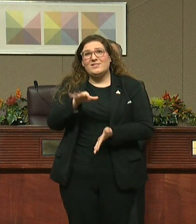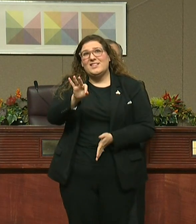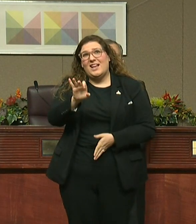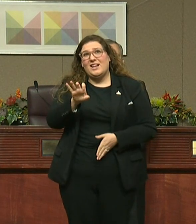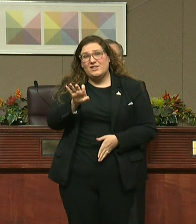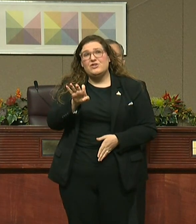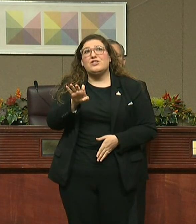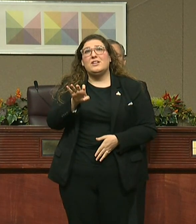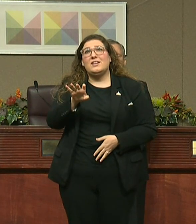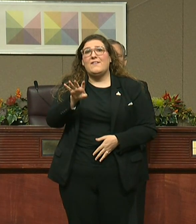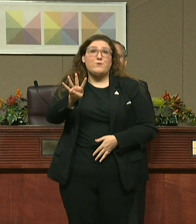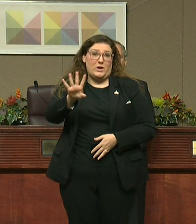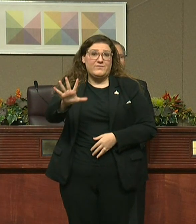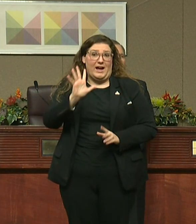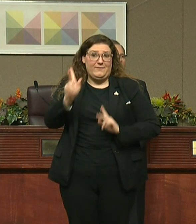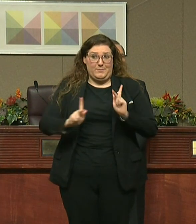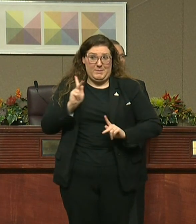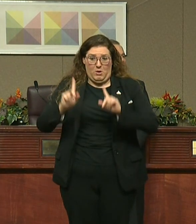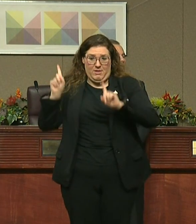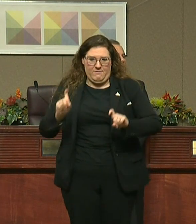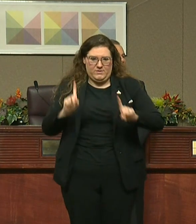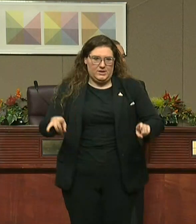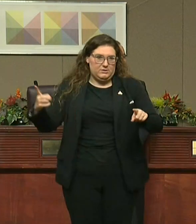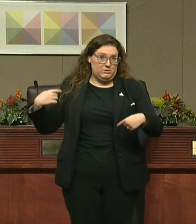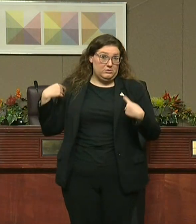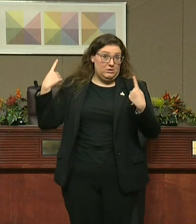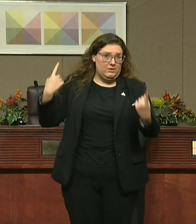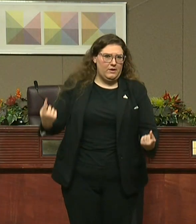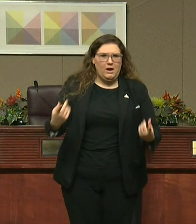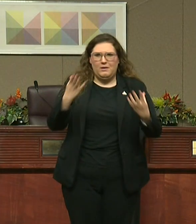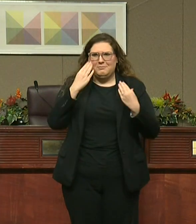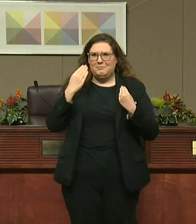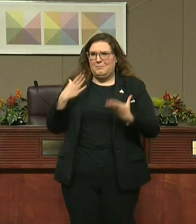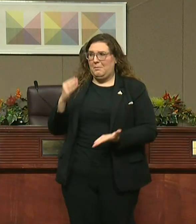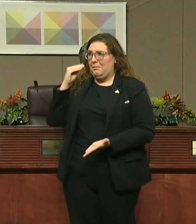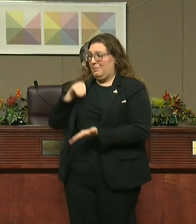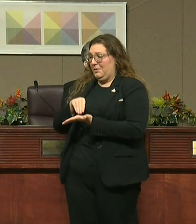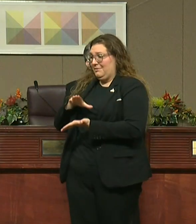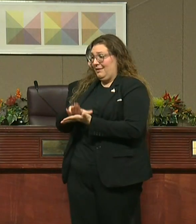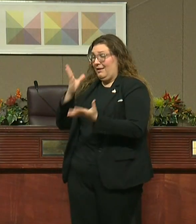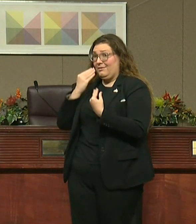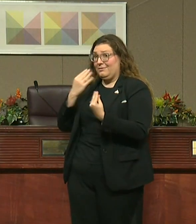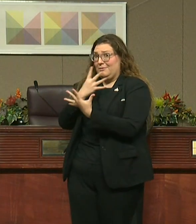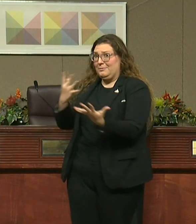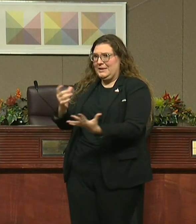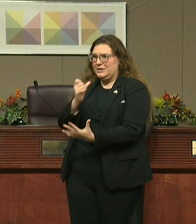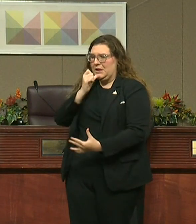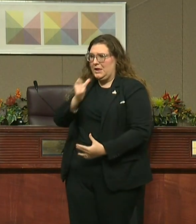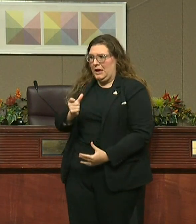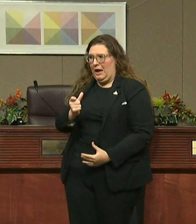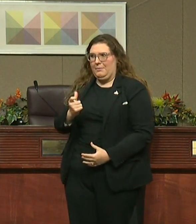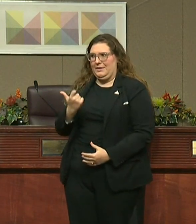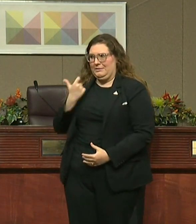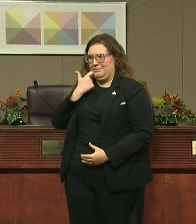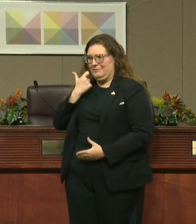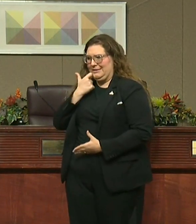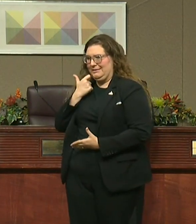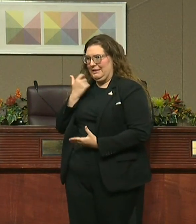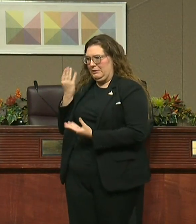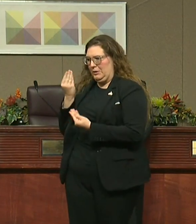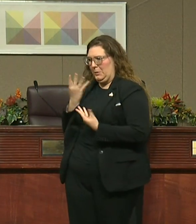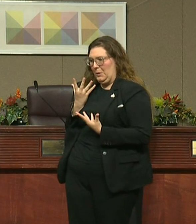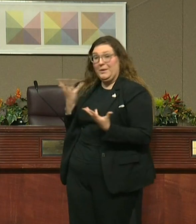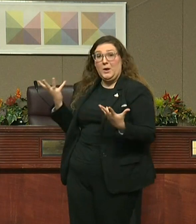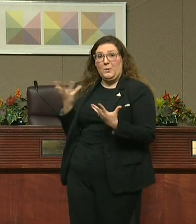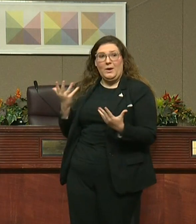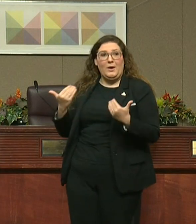74,935 individuals. There is not in the data, but because it was just offered to me, Mayor. We have